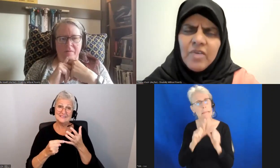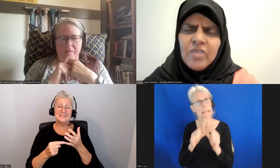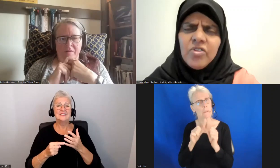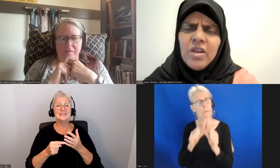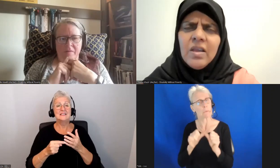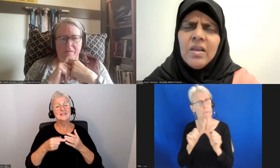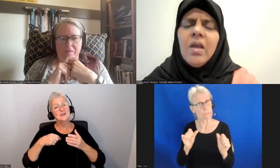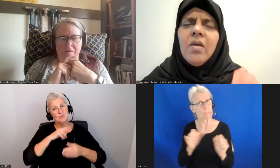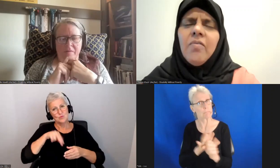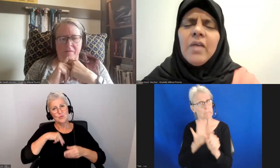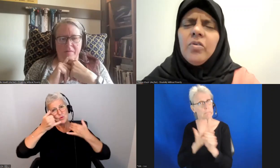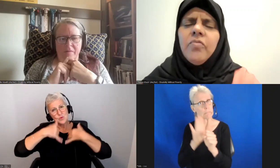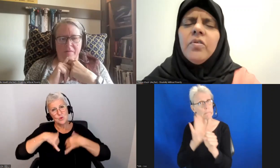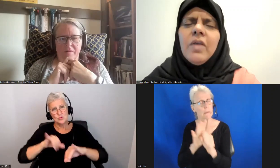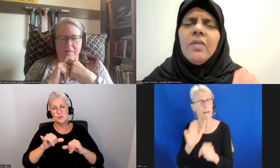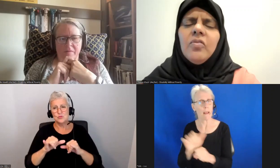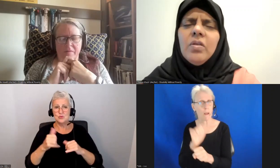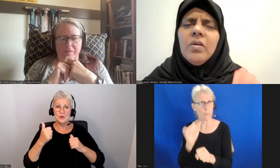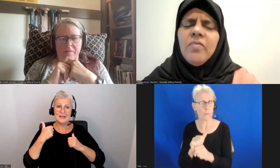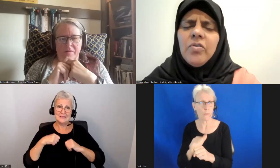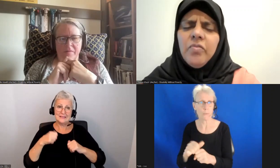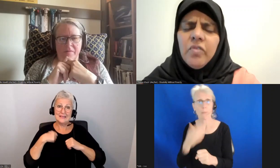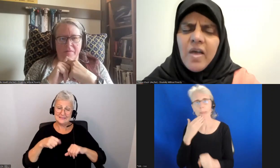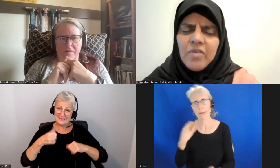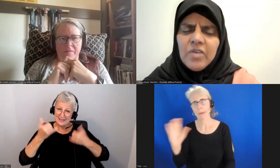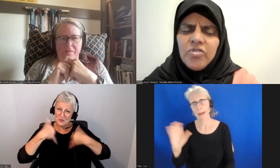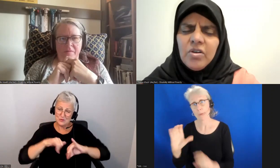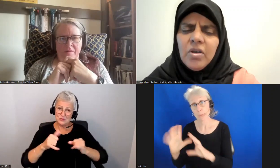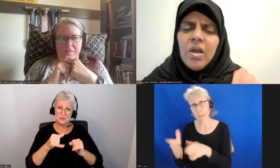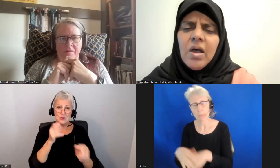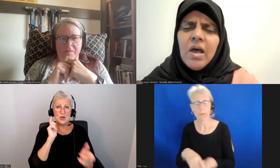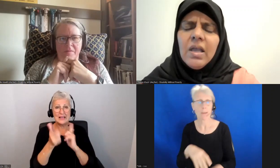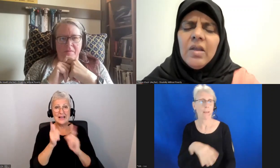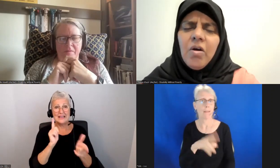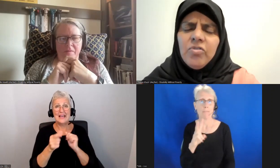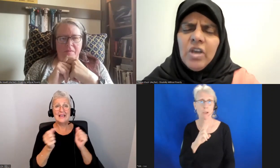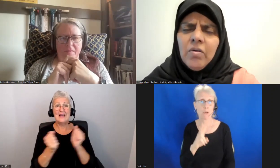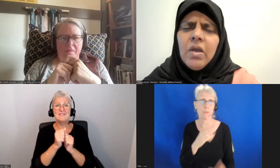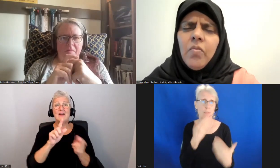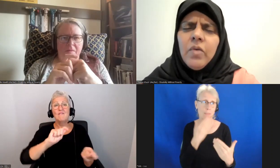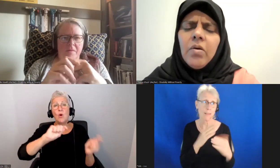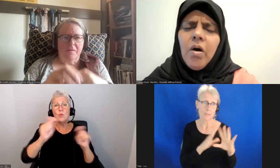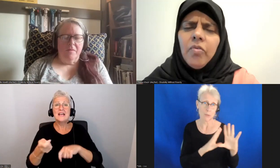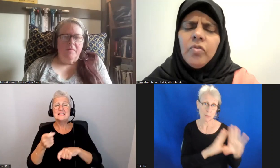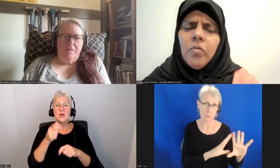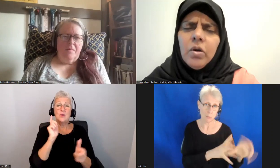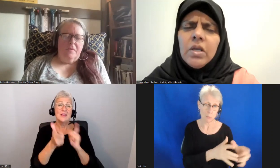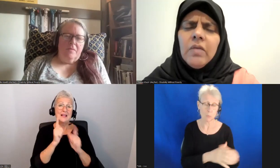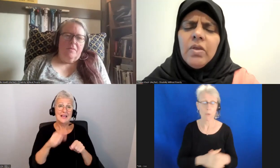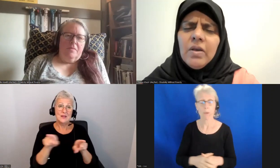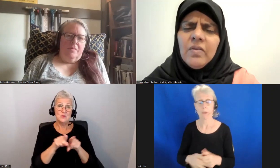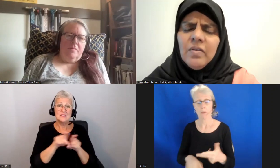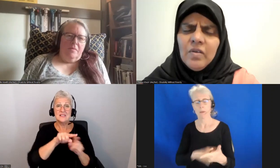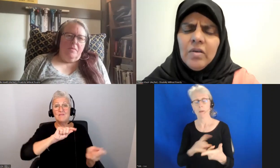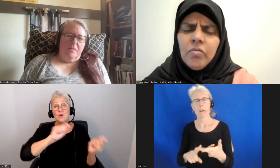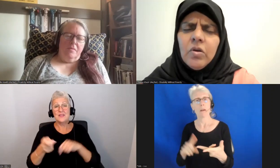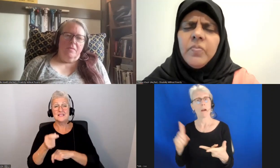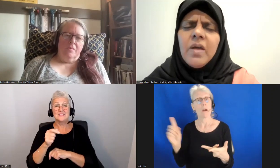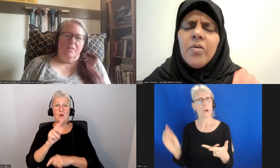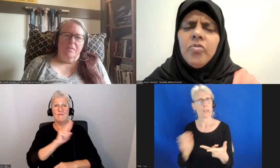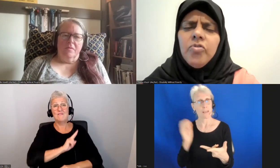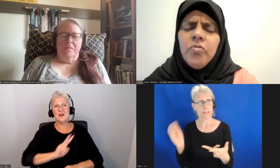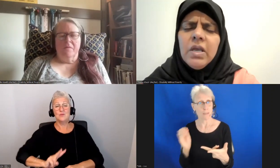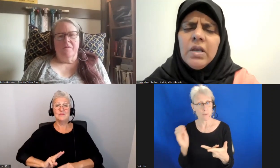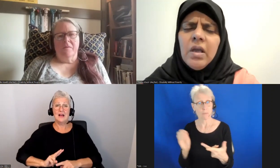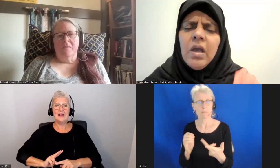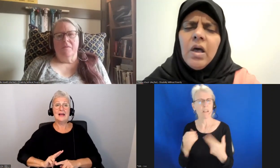Calgary Foundation, and in Vancouver thanks to the Vancouver Foundation. In Ontario, we are also working with existing groups